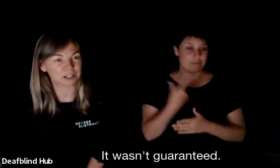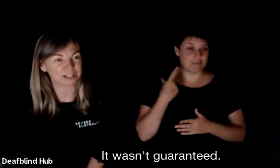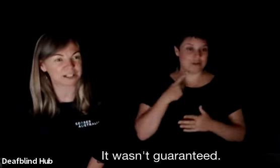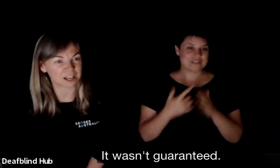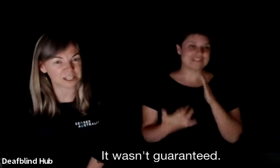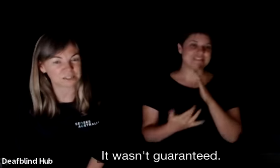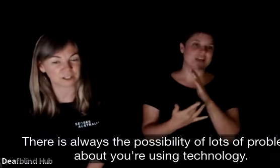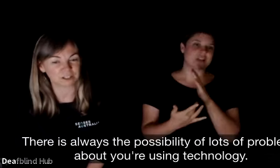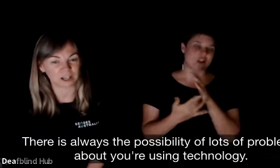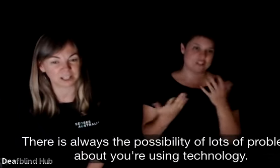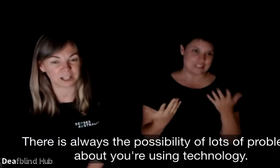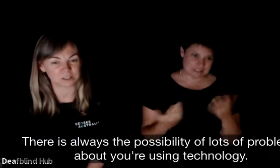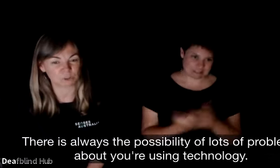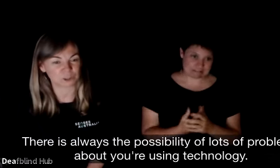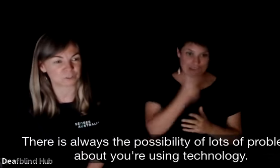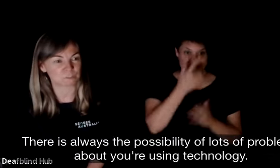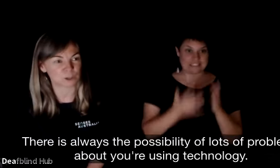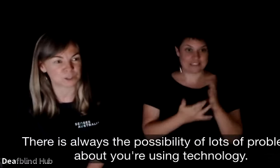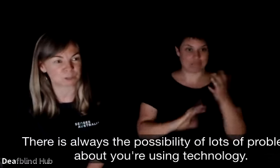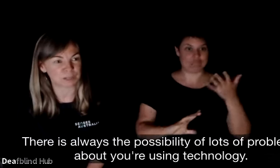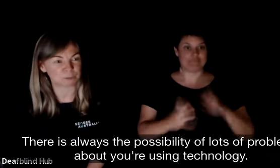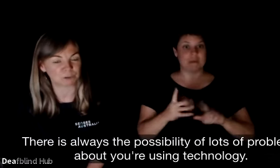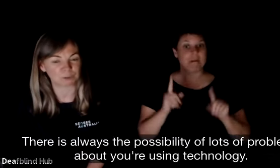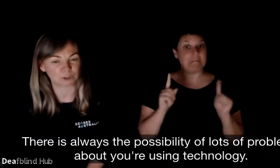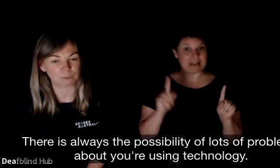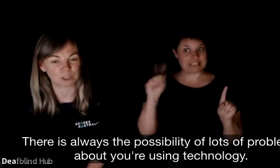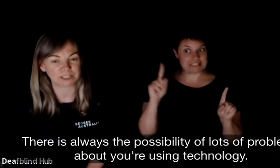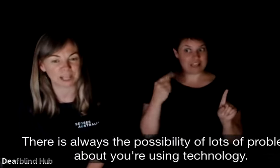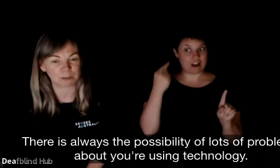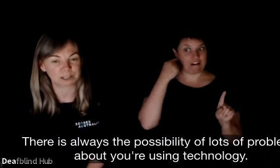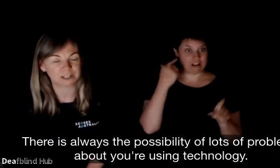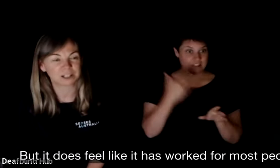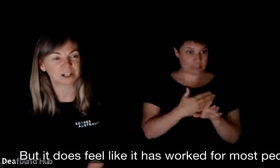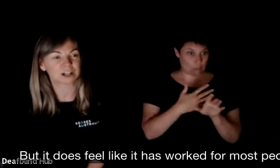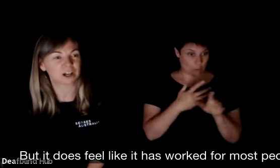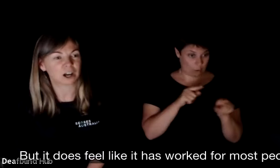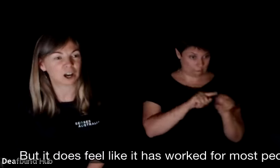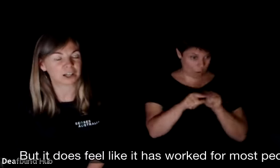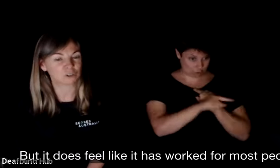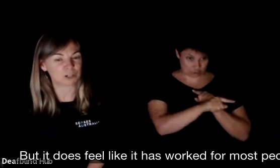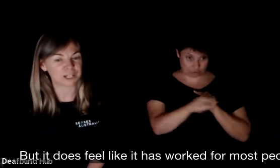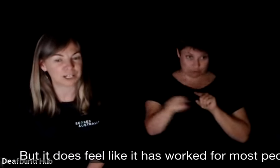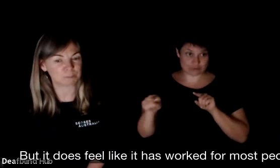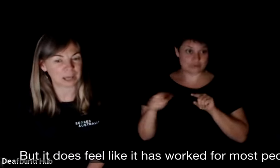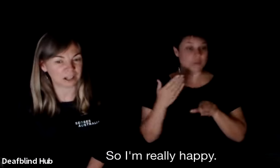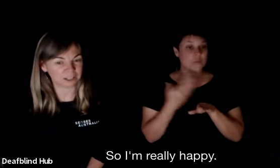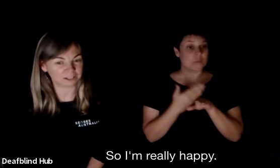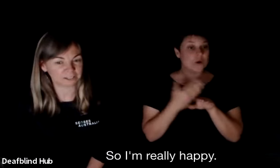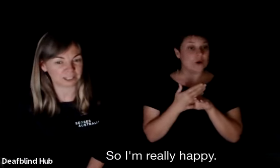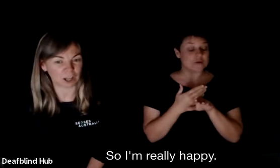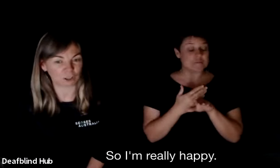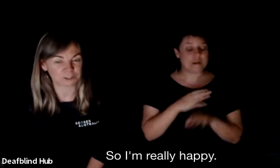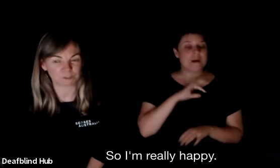but it does feel like it has worked for most people. So I'm really happy. I agree,